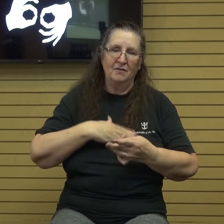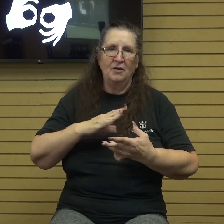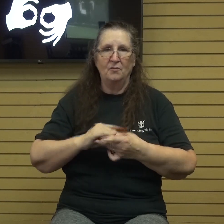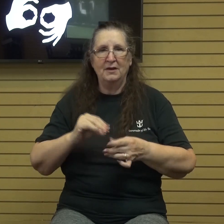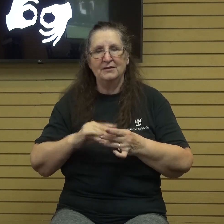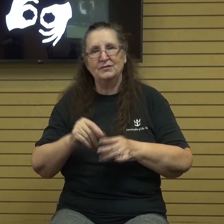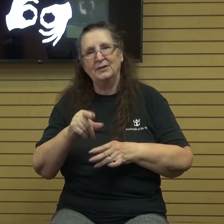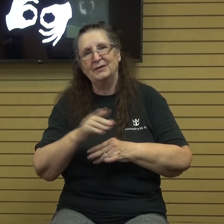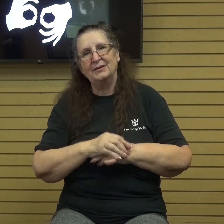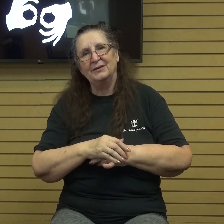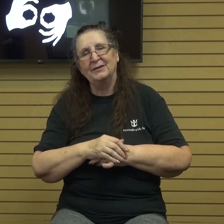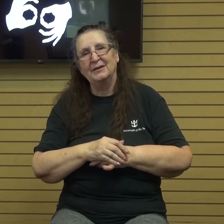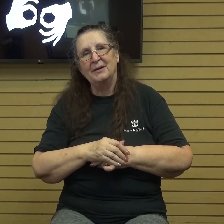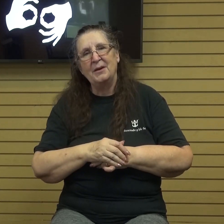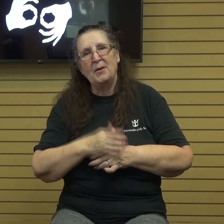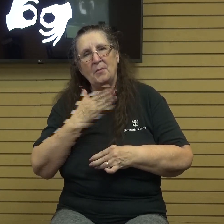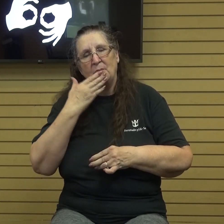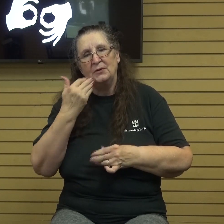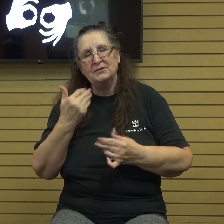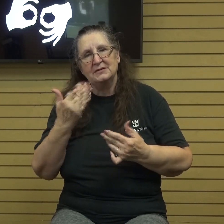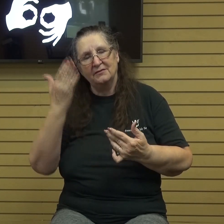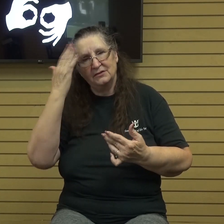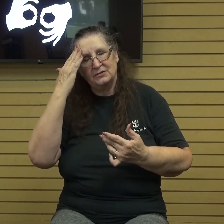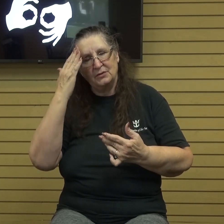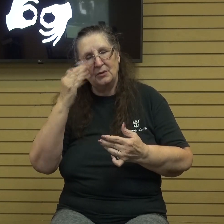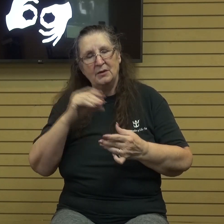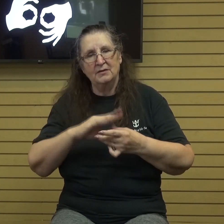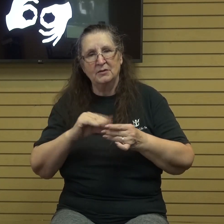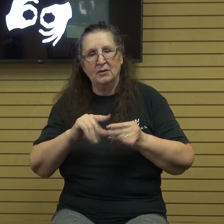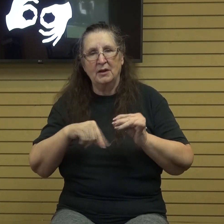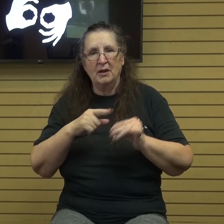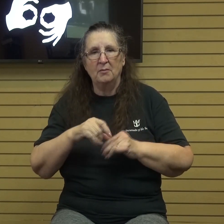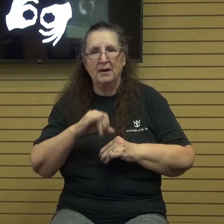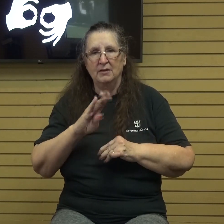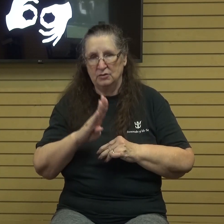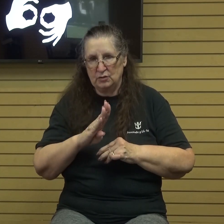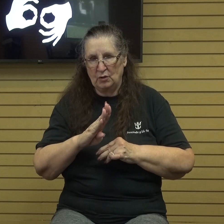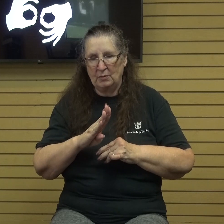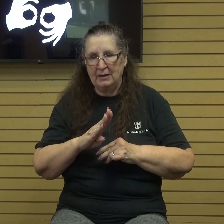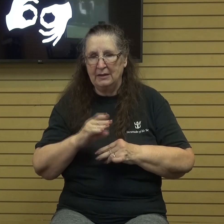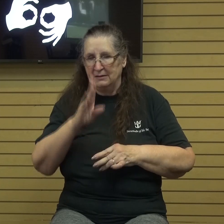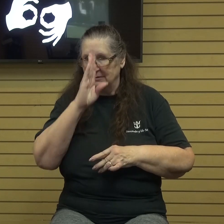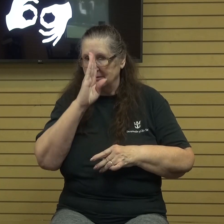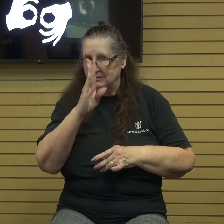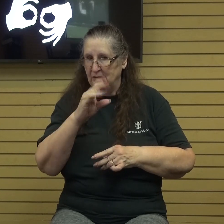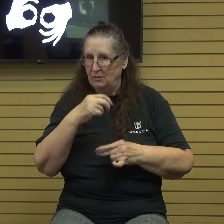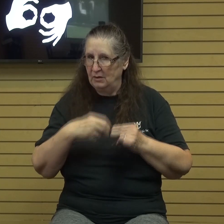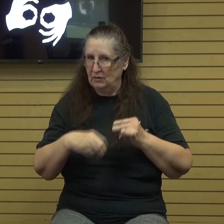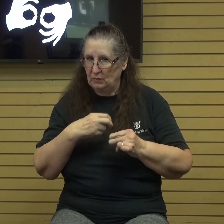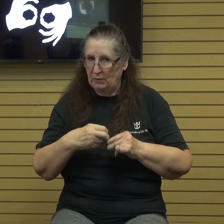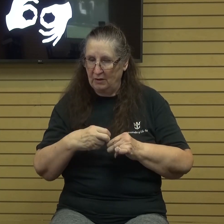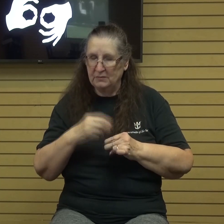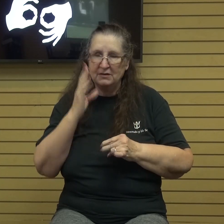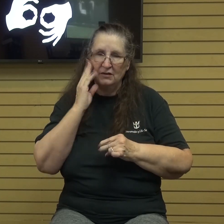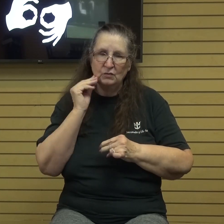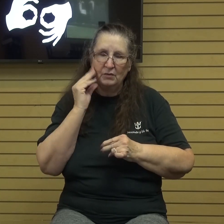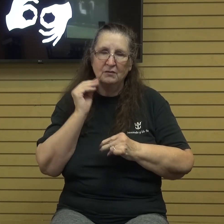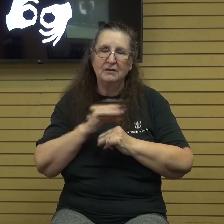And you guys, I think most of us know the story of Job, and he was going through some pretty serious things. The